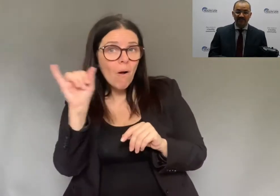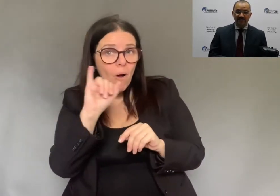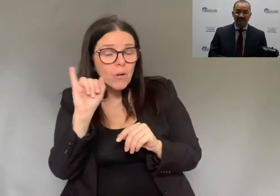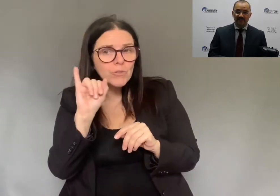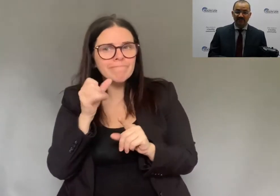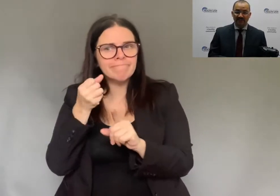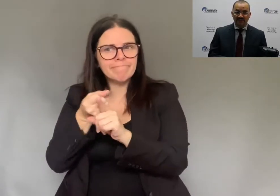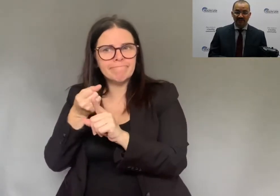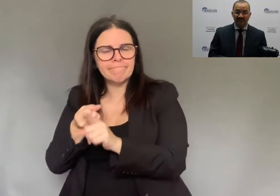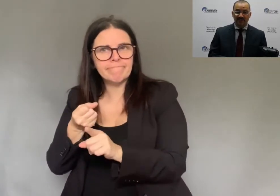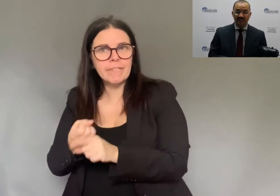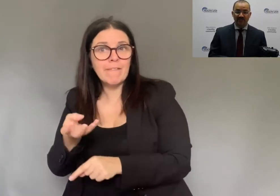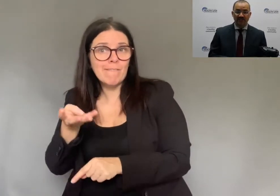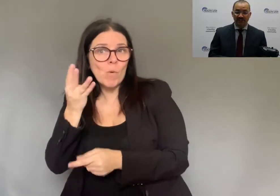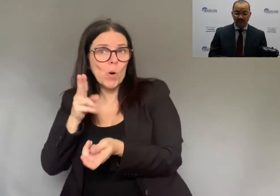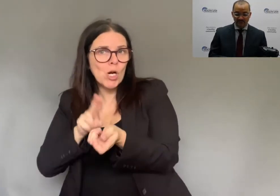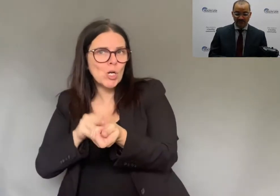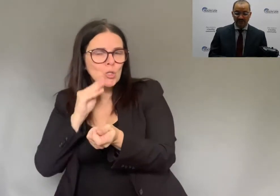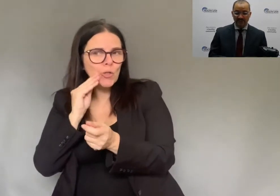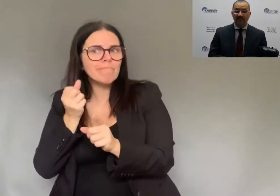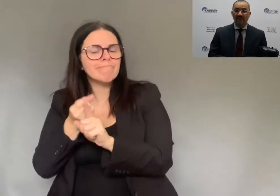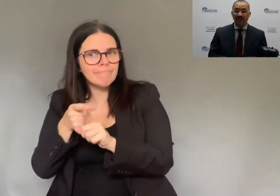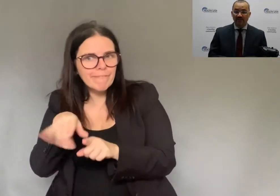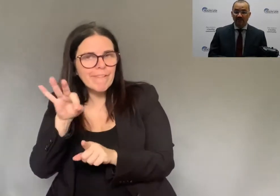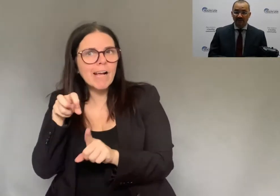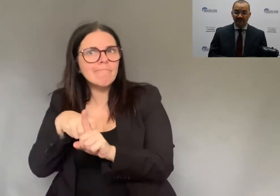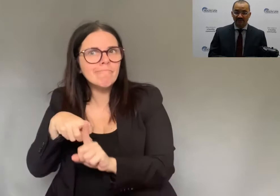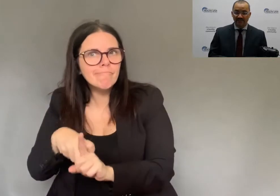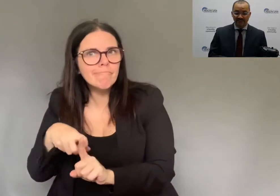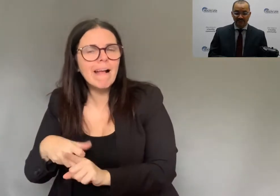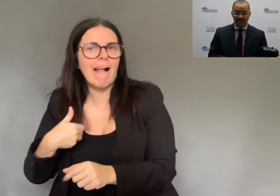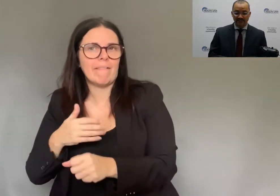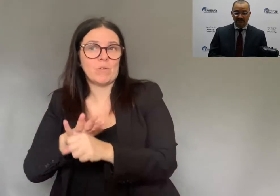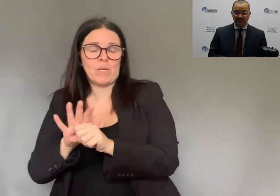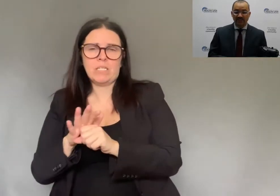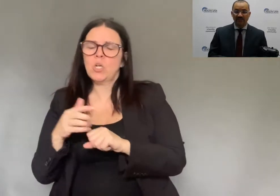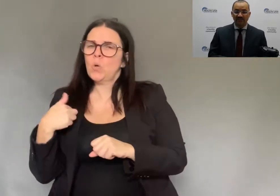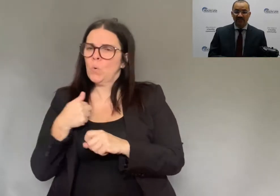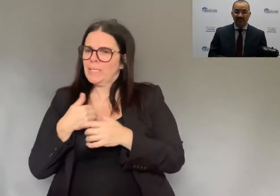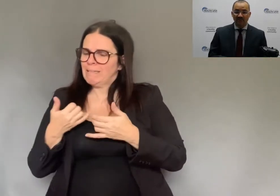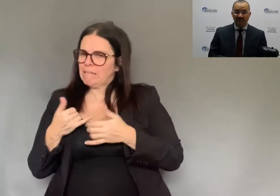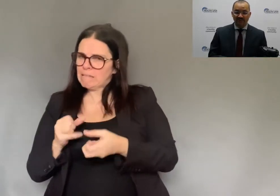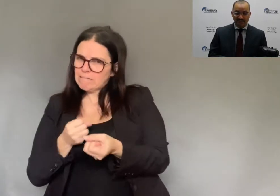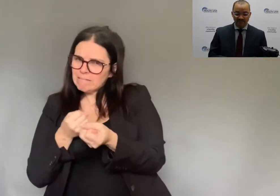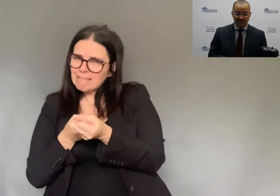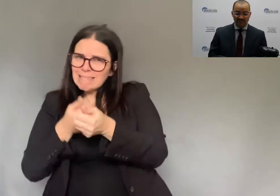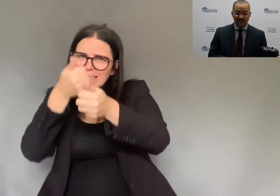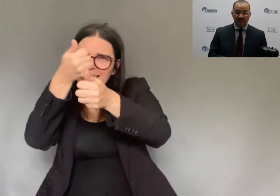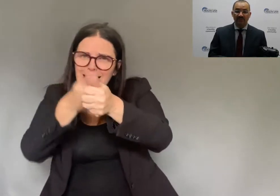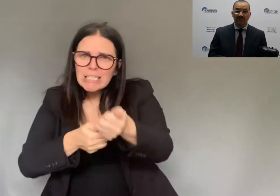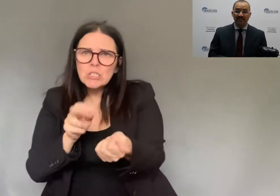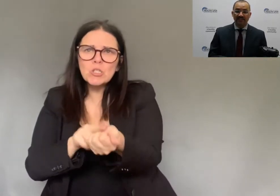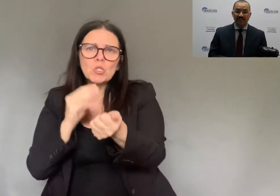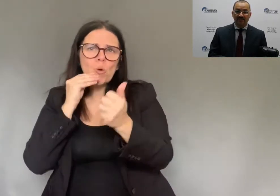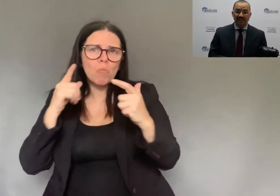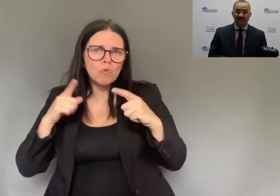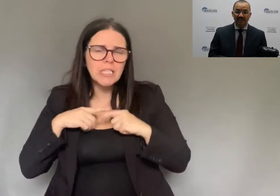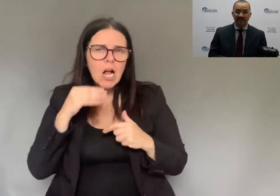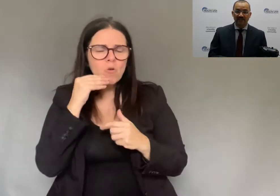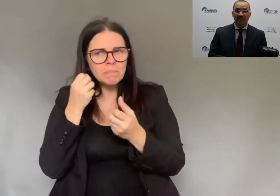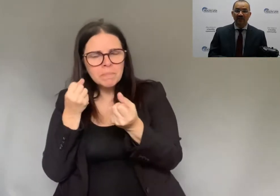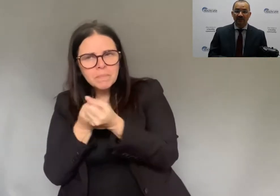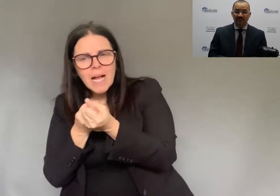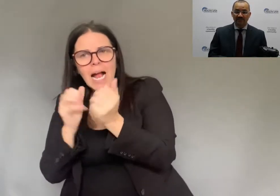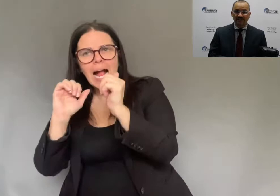the Windsor-Essex County Health Unit is working closely with all the facilities to implement outbreak management protocols and